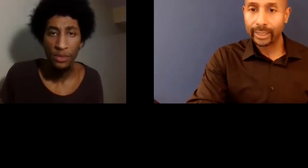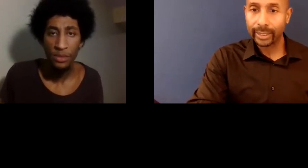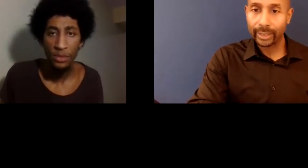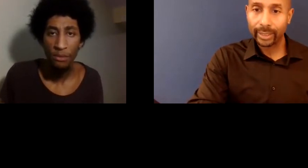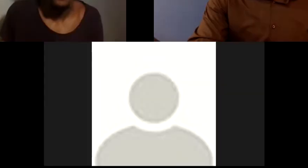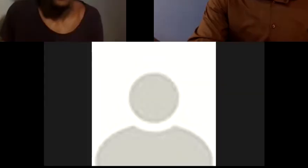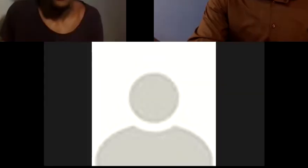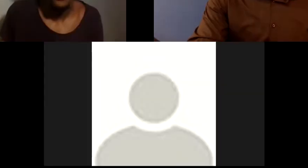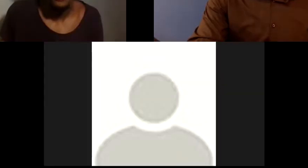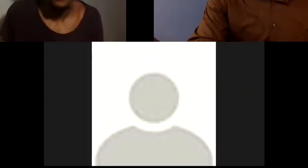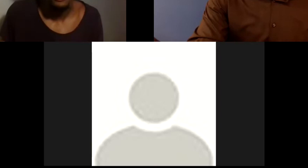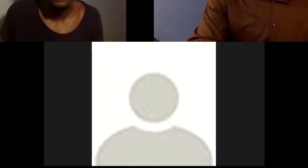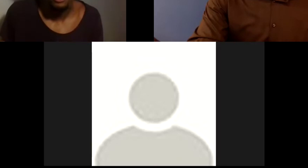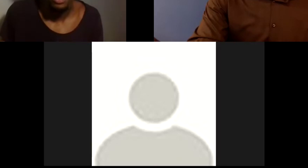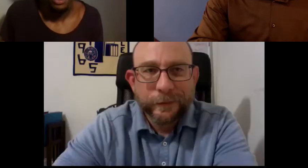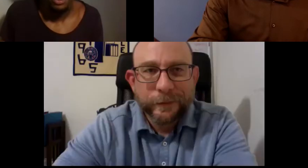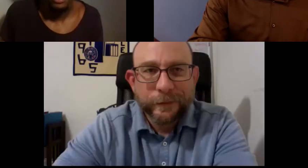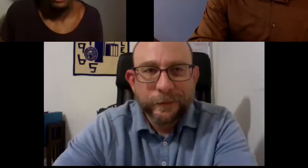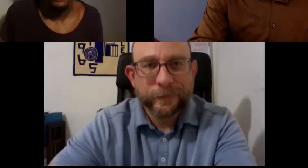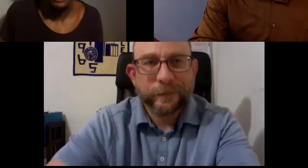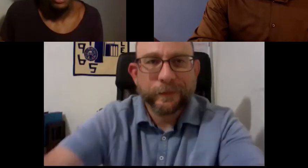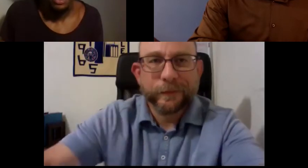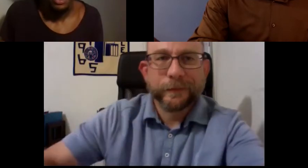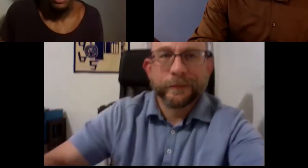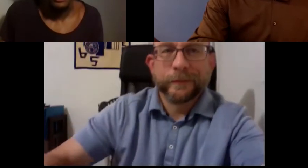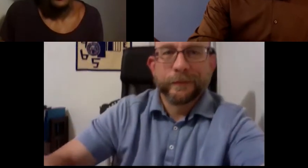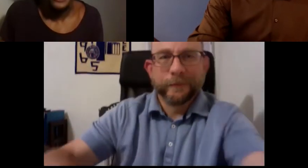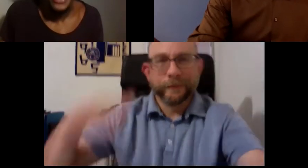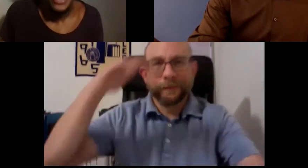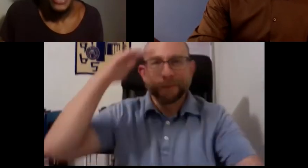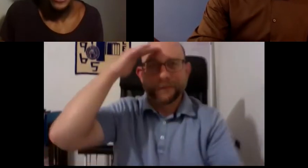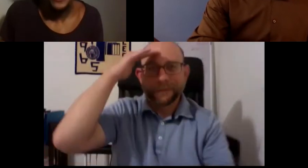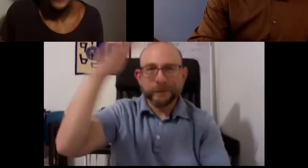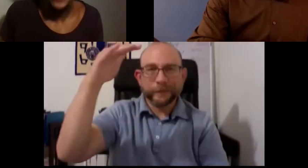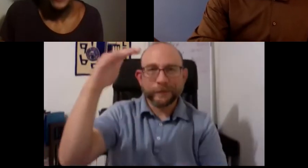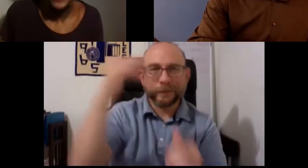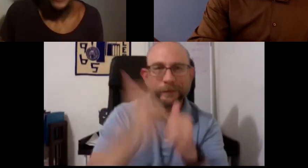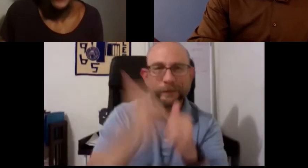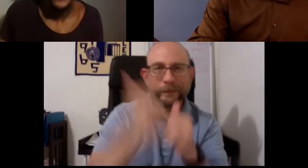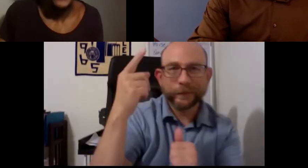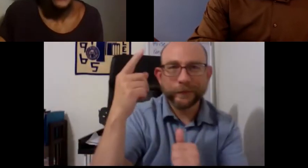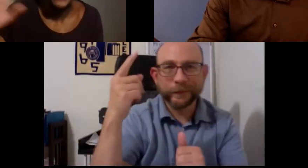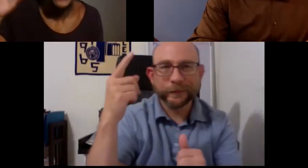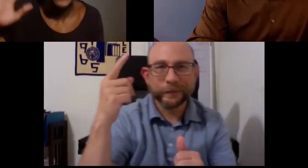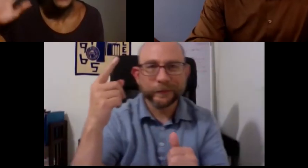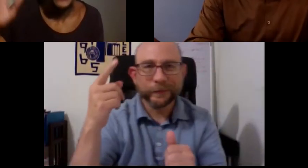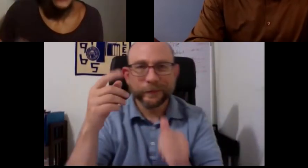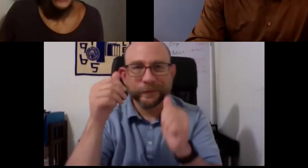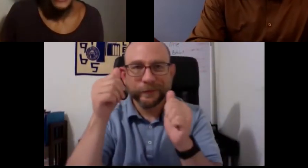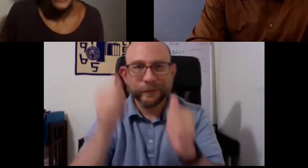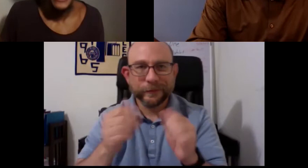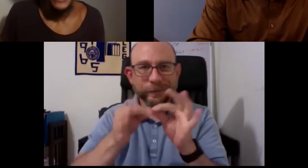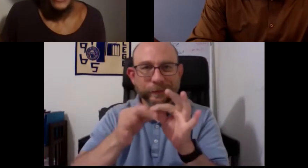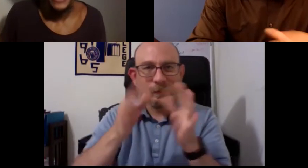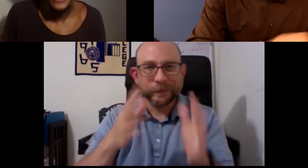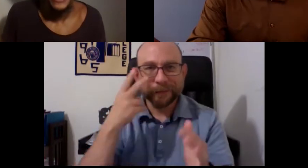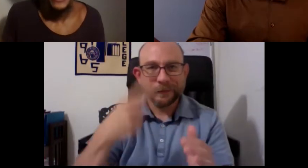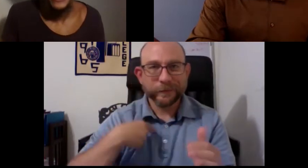Okay, so what I'm able to do is ask, oh, there we go, perfect. Cool. Hello, everyone.